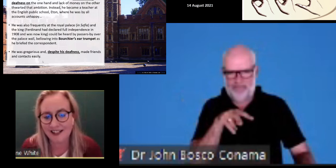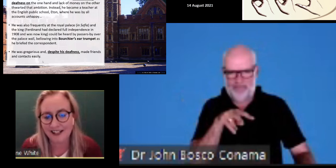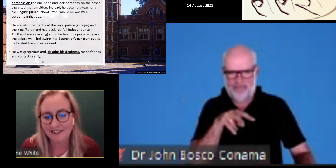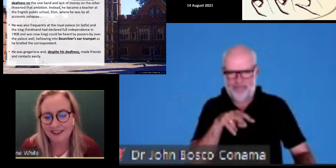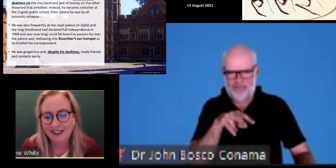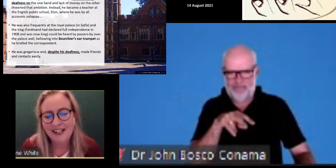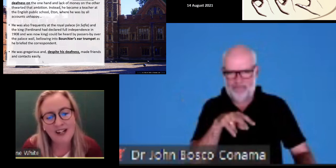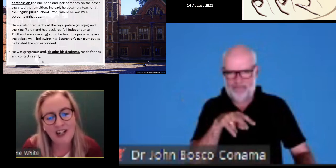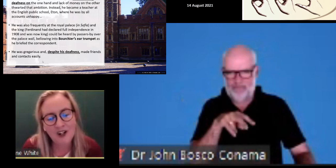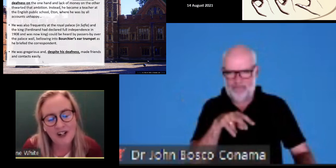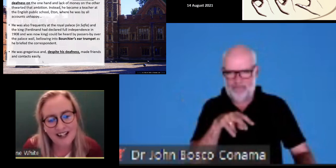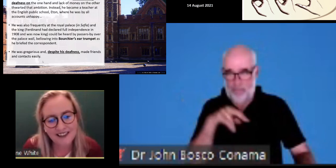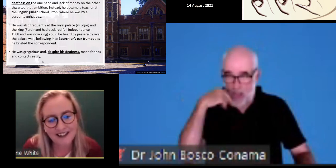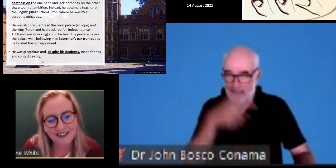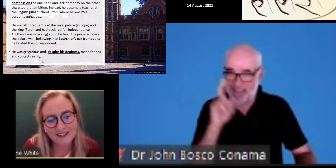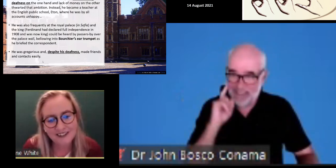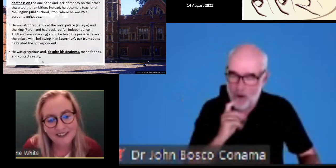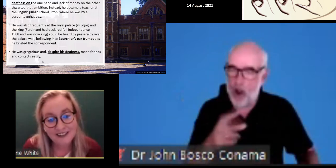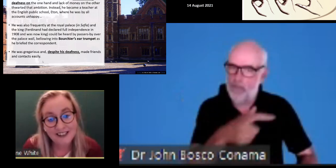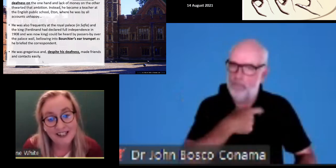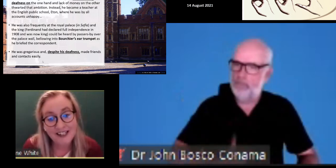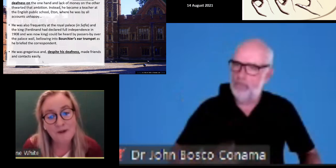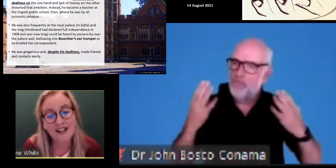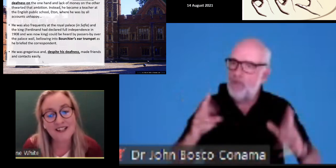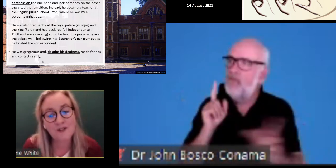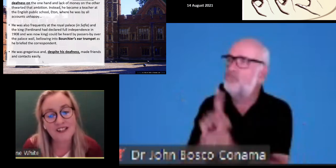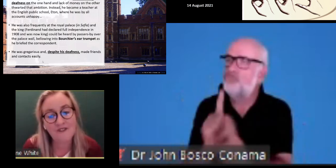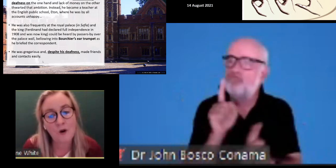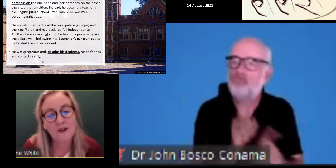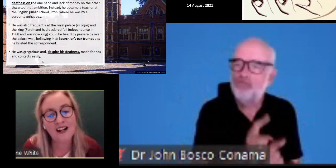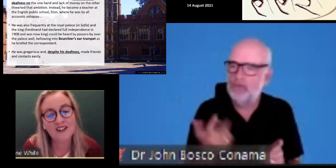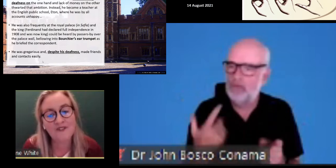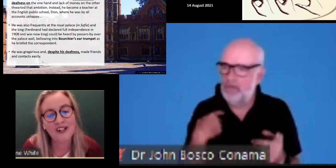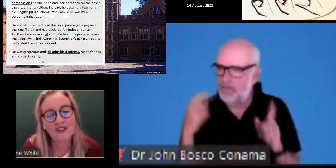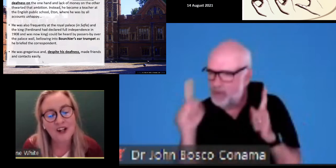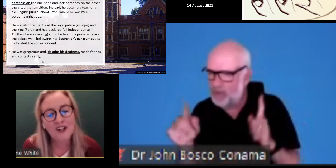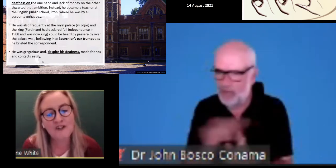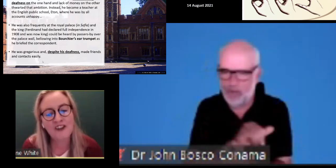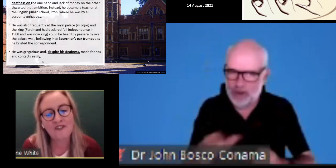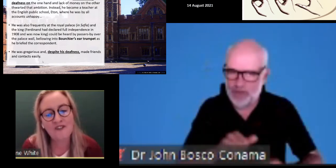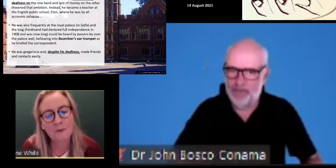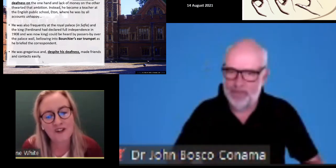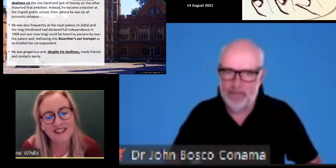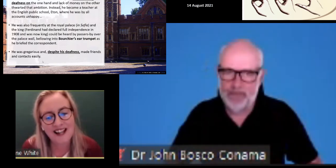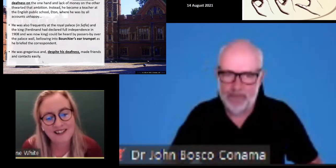easily. Now, in looking at that, is it because he was deaf or because of his strength of his